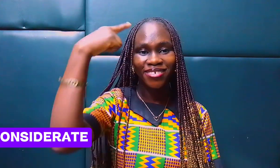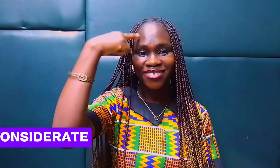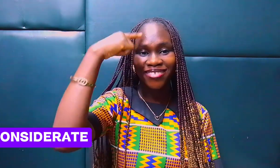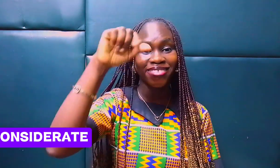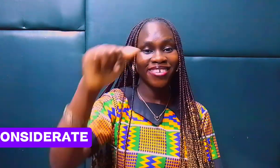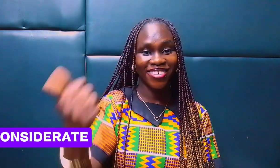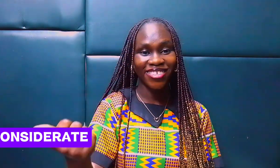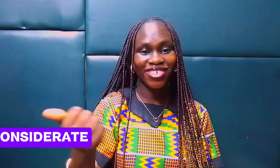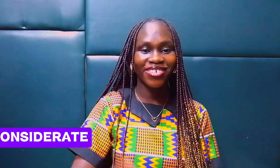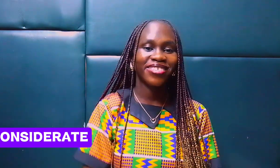Considerate.